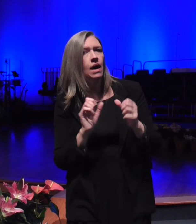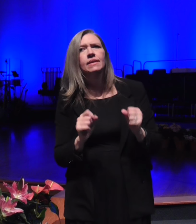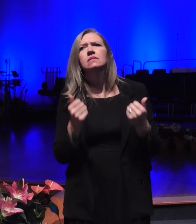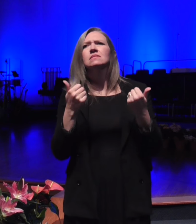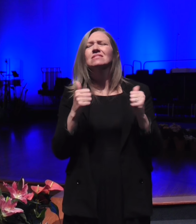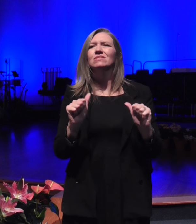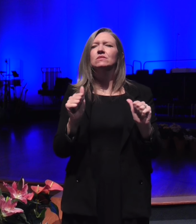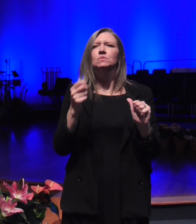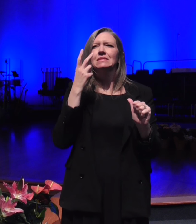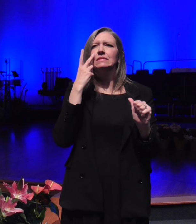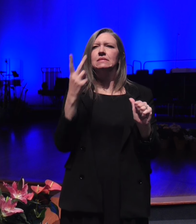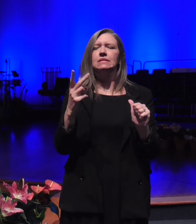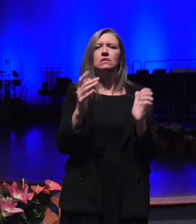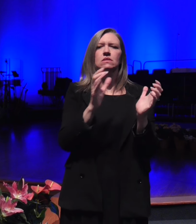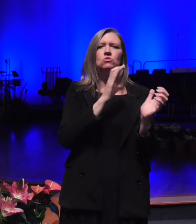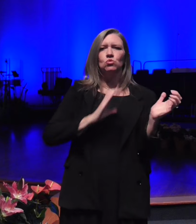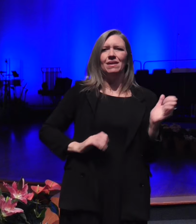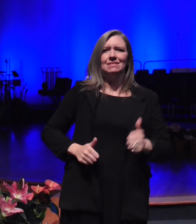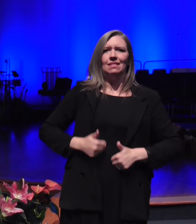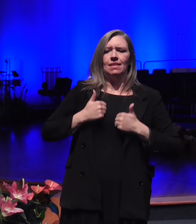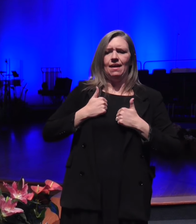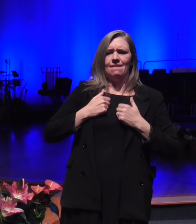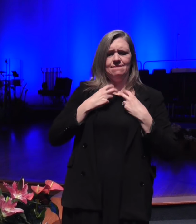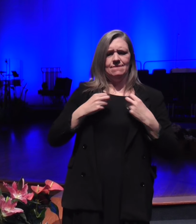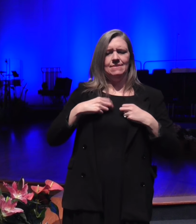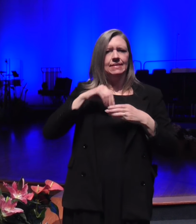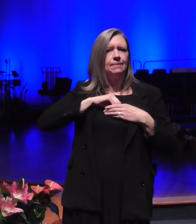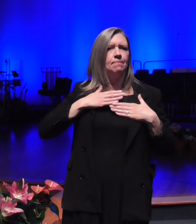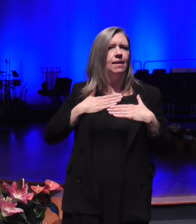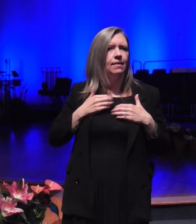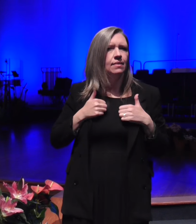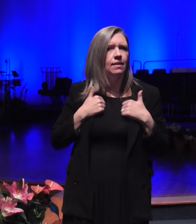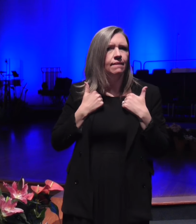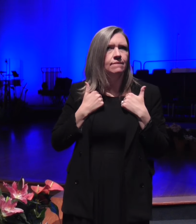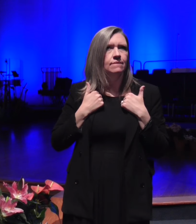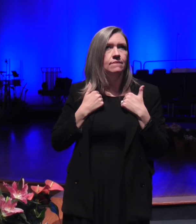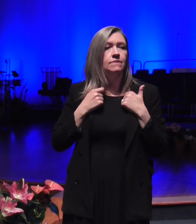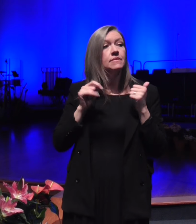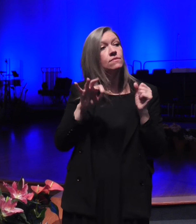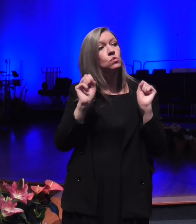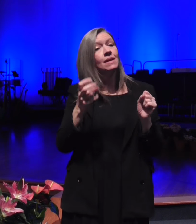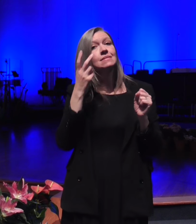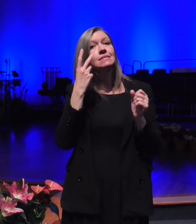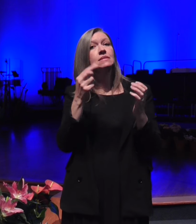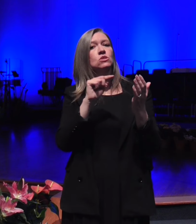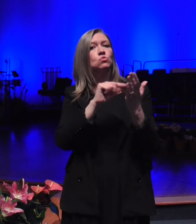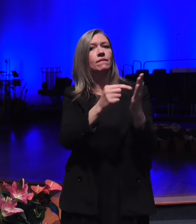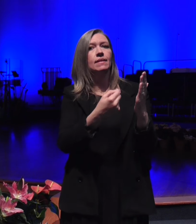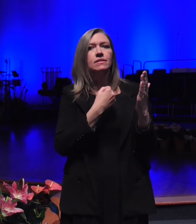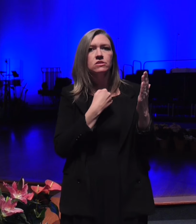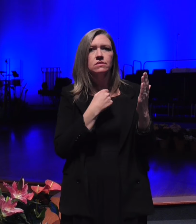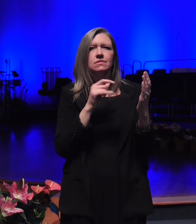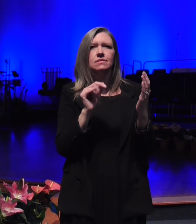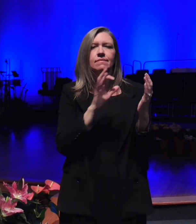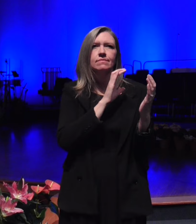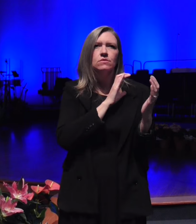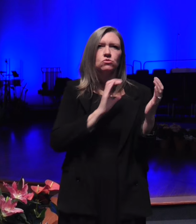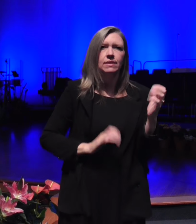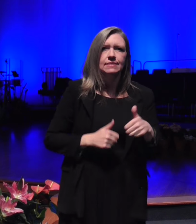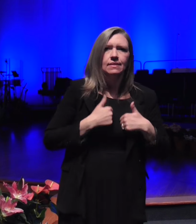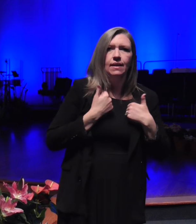my own life. I think when you can see reflections of the Christ life in your own life, your own baptisms,